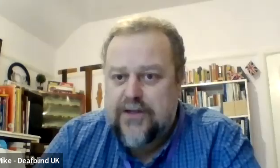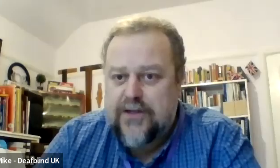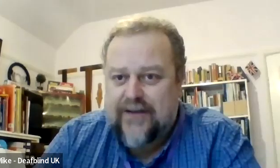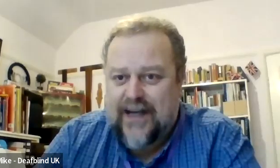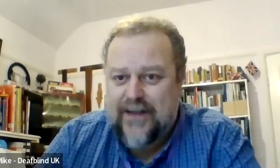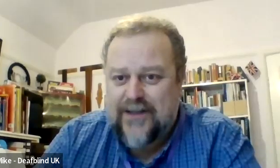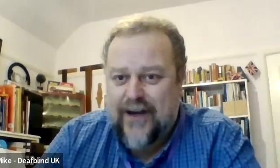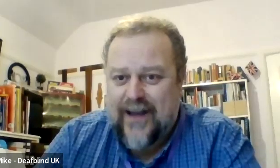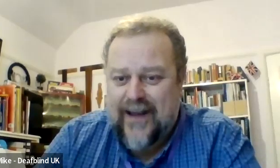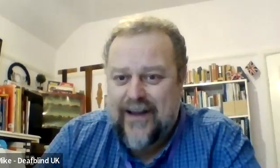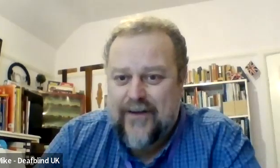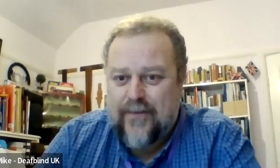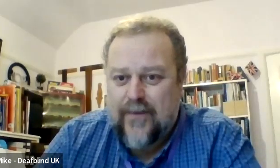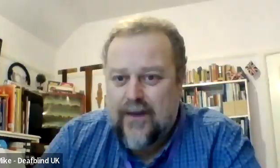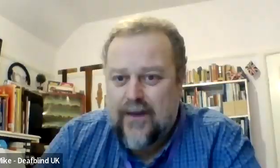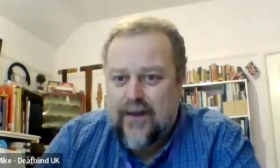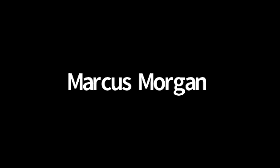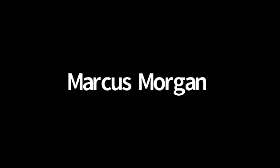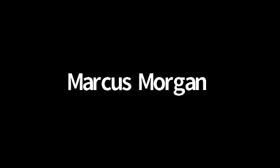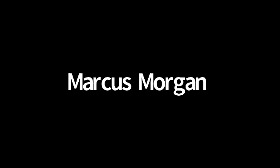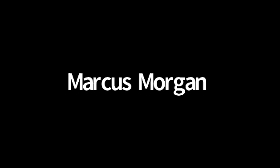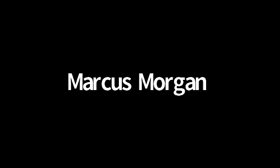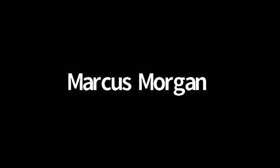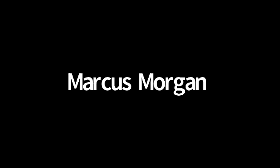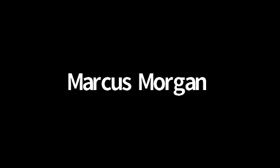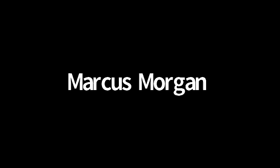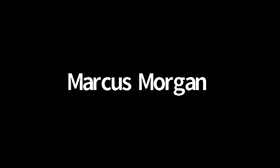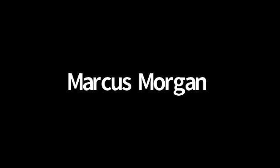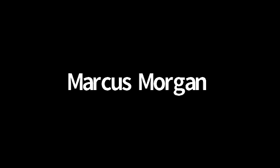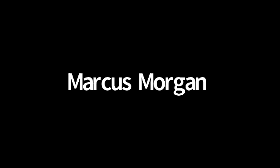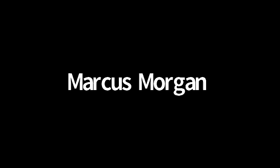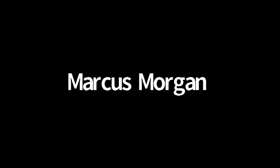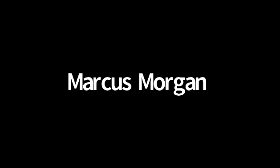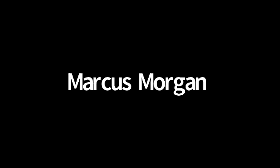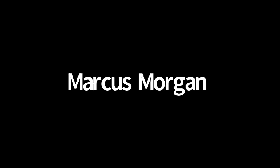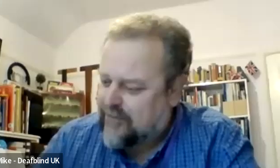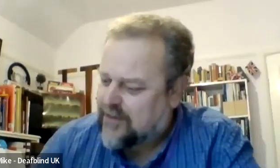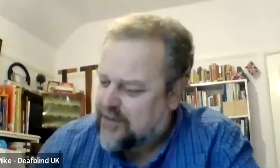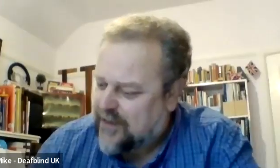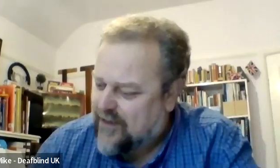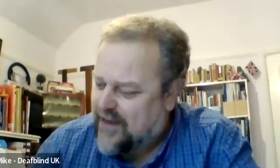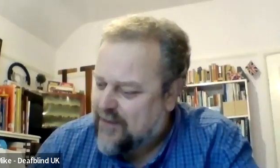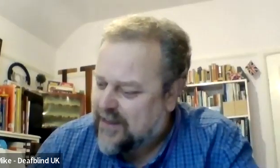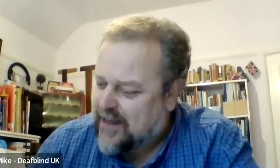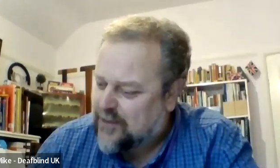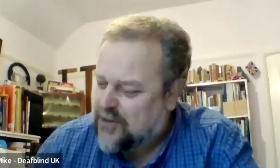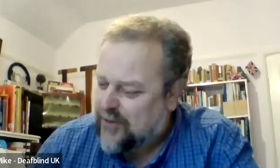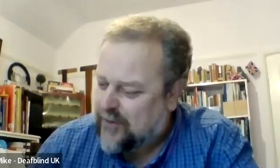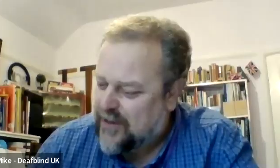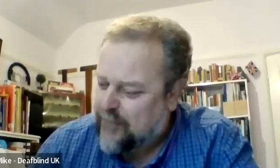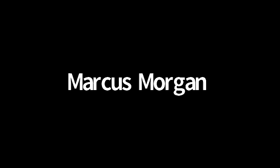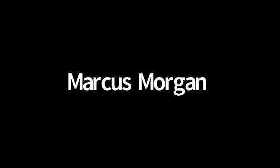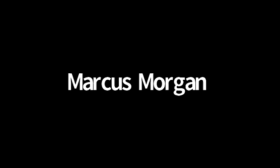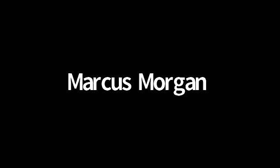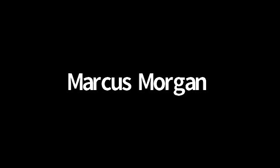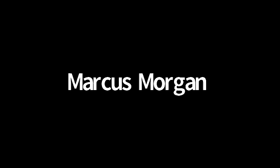who's shouting at me? Sorry, Marcus Morgan, but Jenny really. it's Jenny, isn't it? Sorry, I didn't jot down your name, Jenny. I wasn't sure what